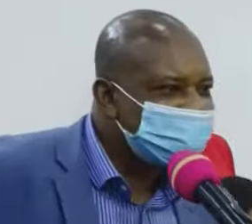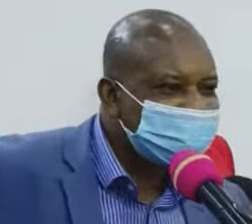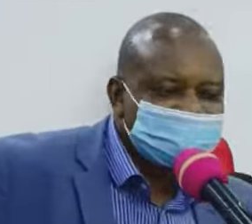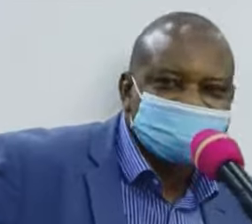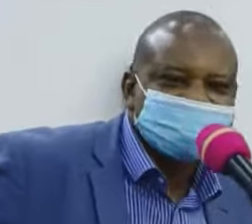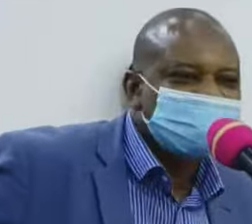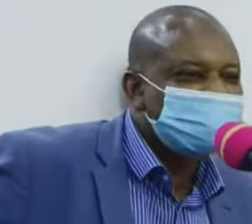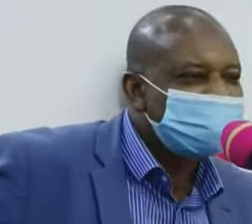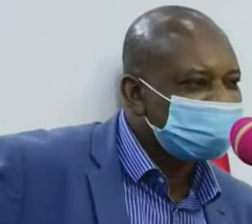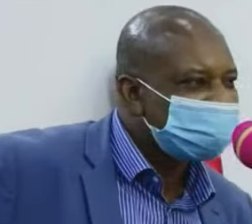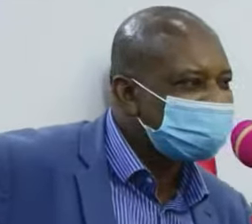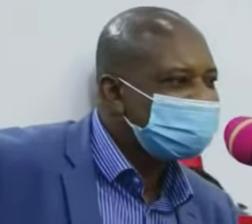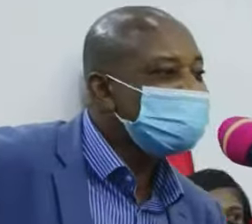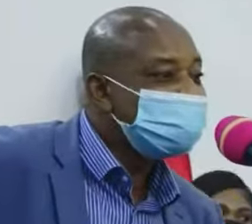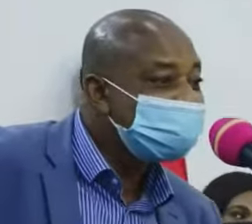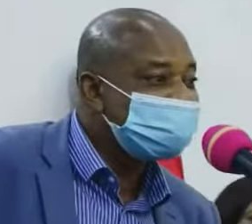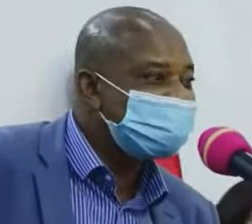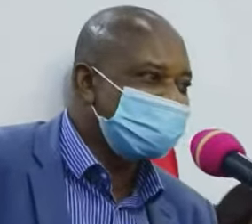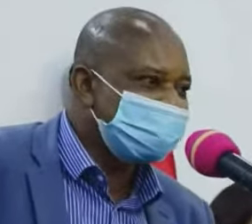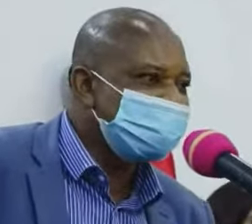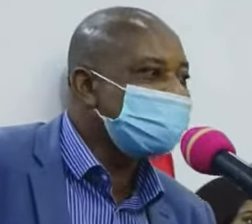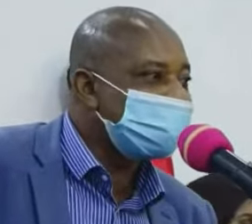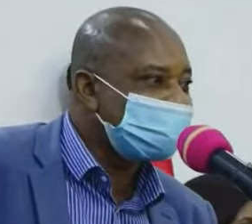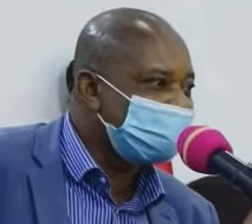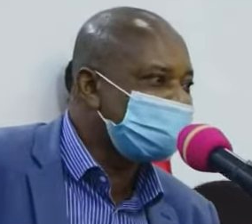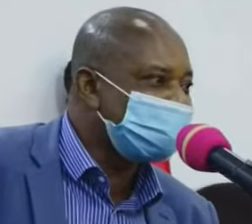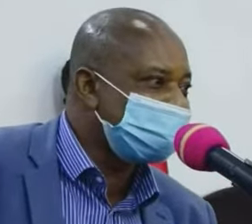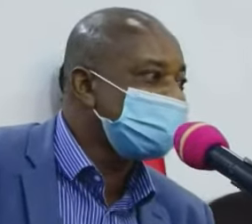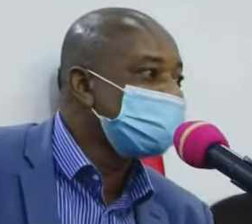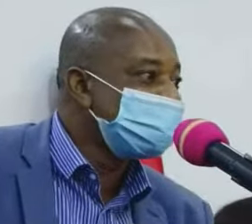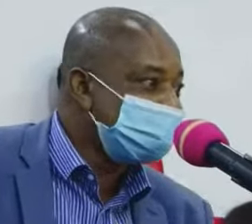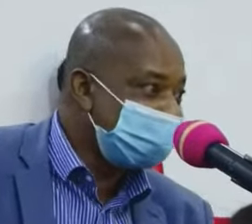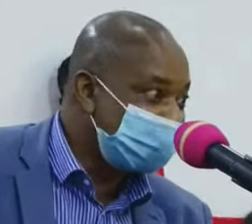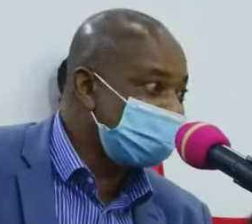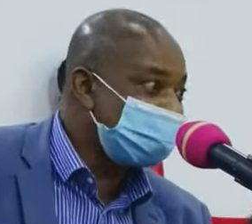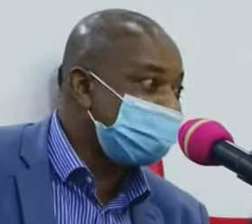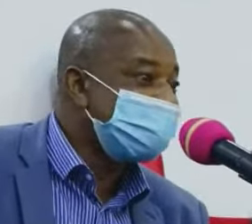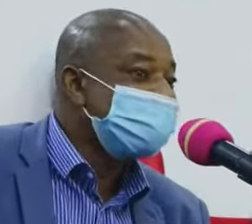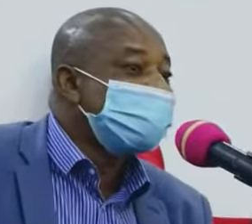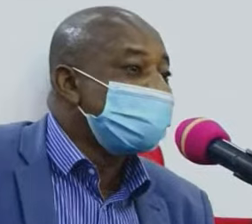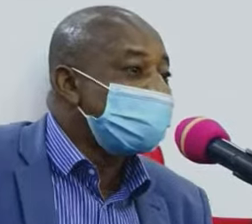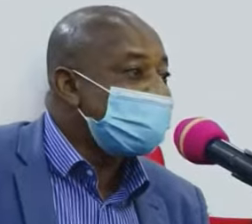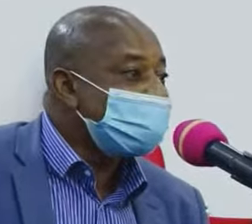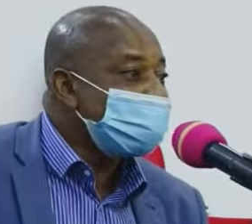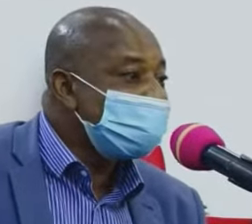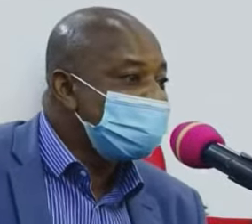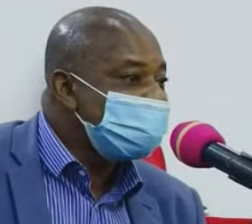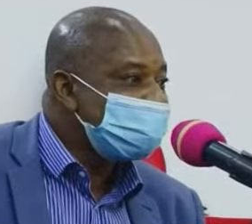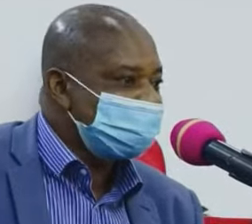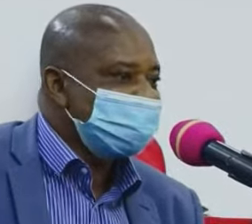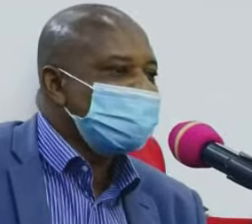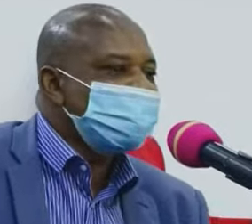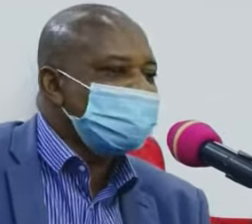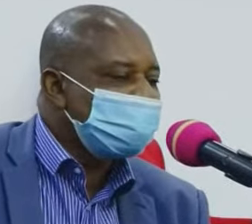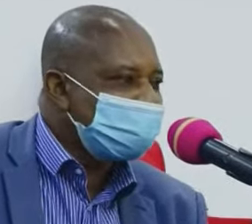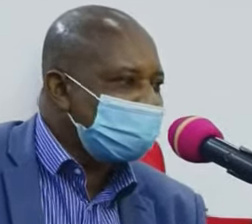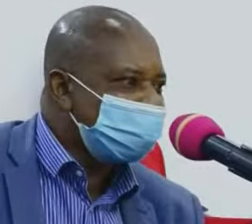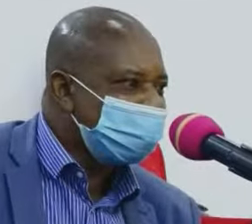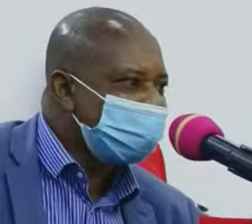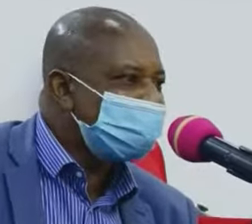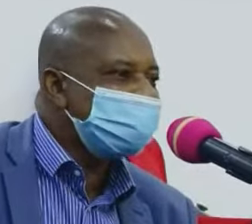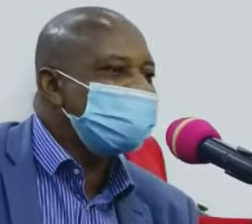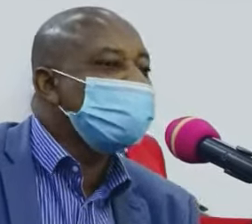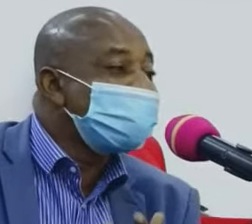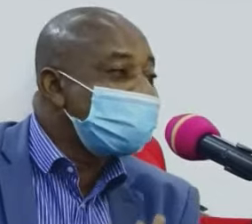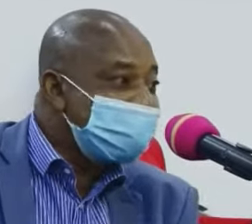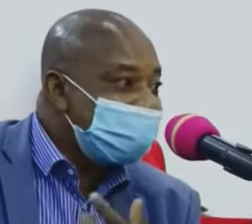so much. This is a fisheries, Minister of Fishery and Aquaculture Division. We do not go ahead